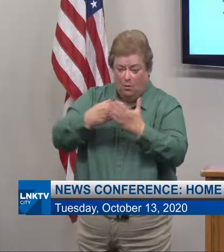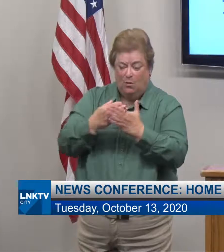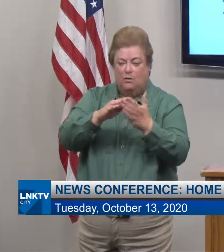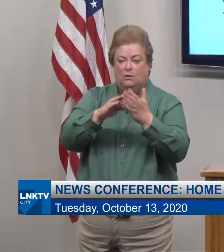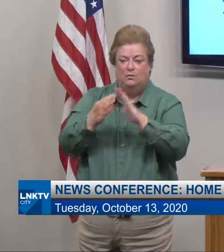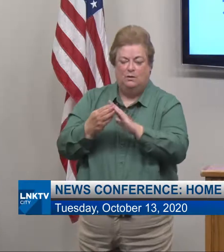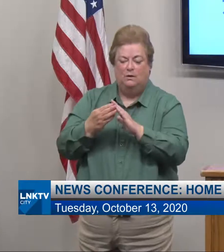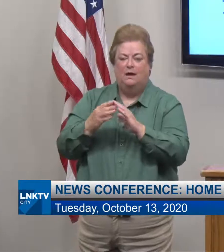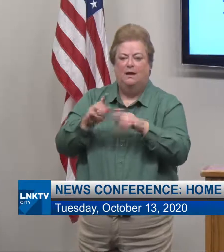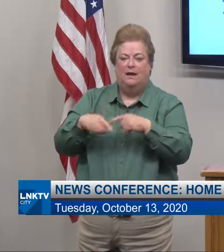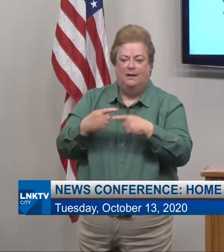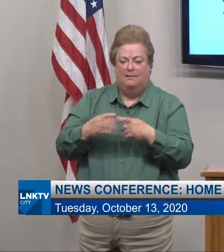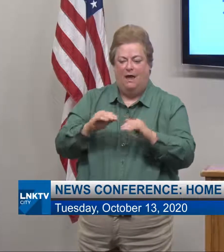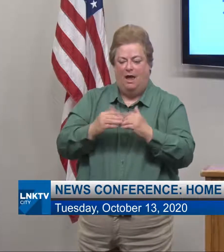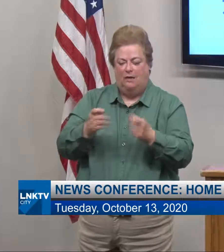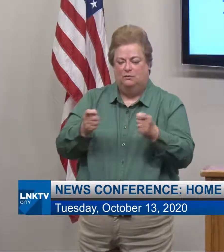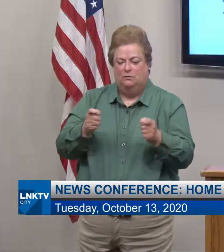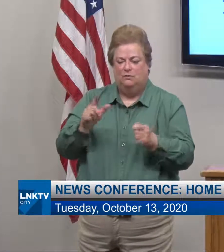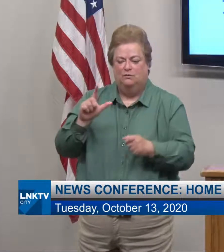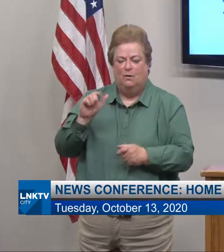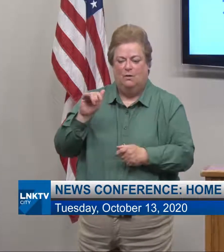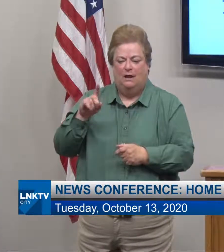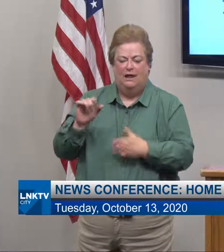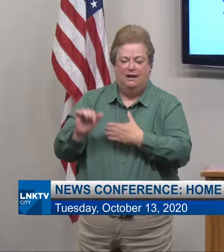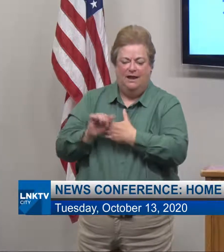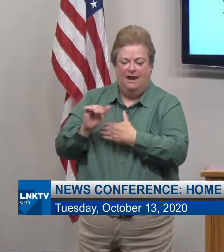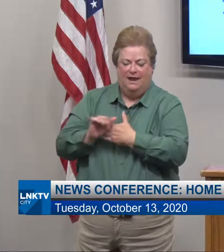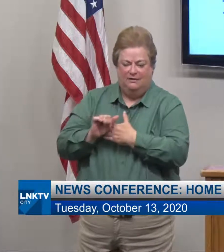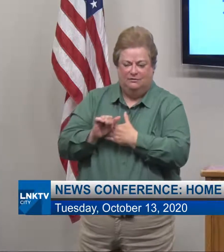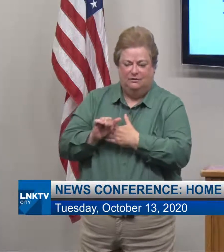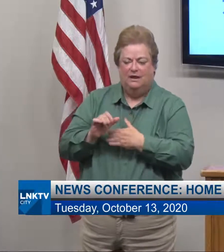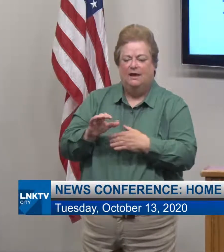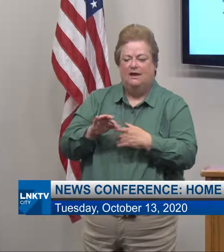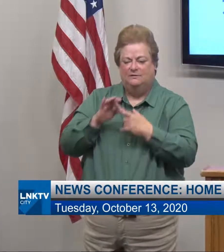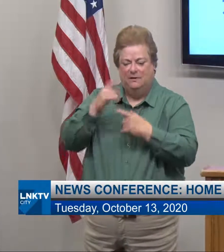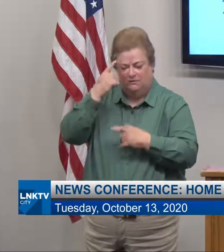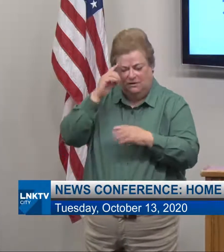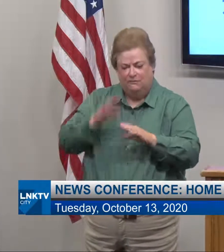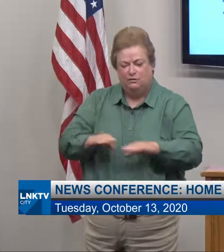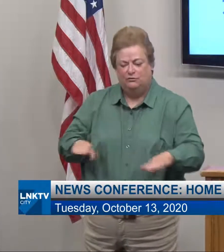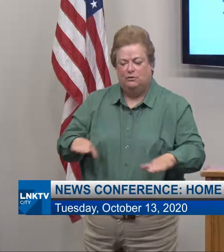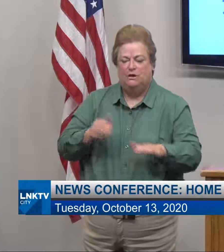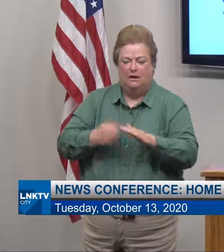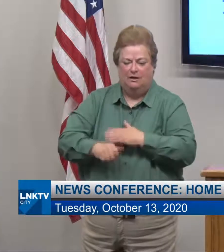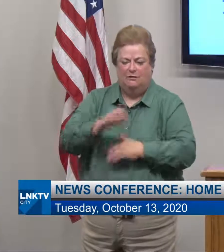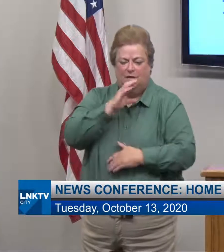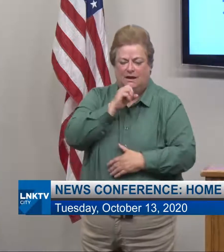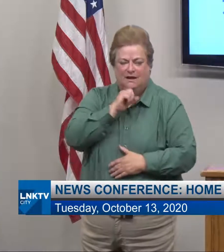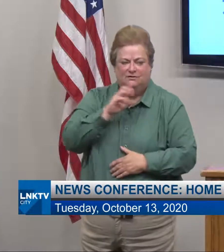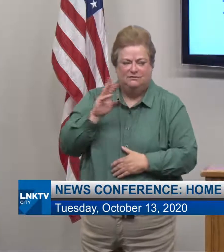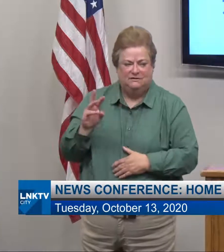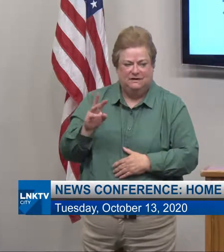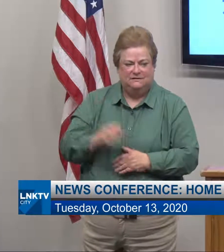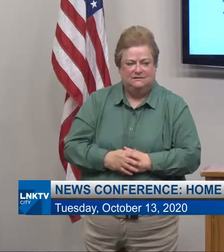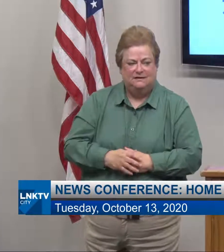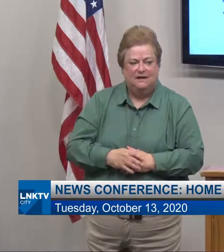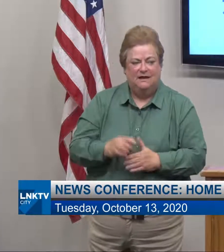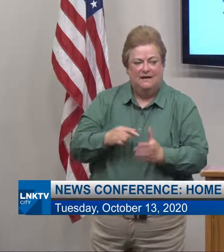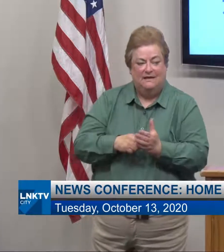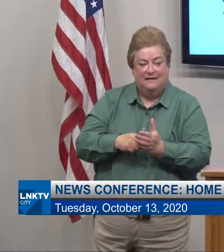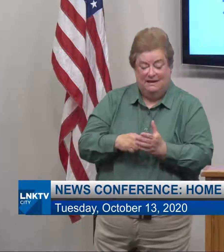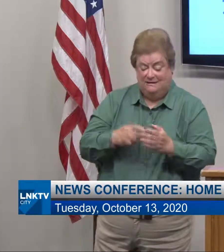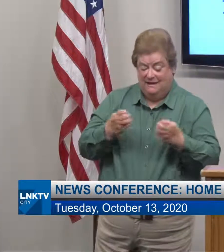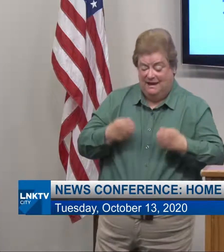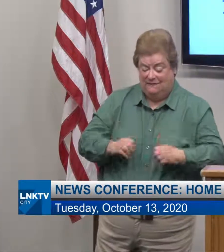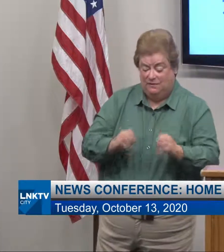on lead hazards control and the negative impacts of lead poisoning, particularly on children under the age of 6. As part of this effort, the city